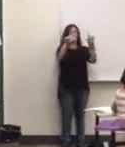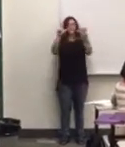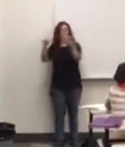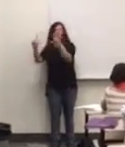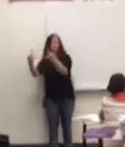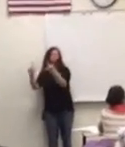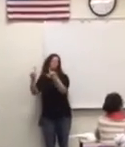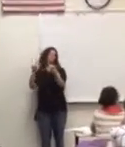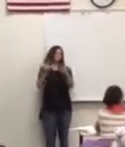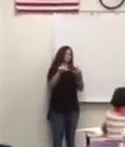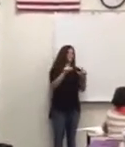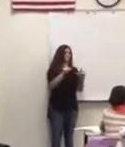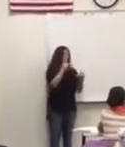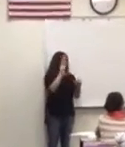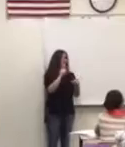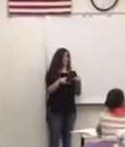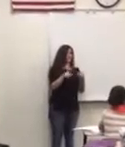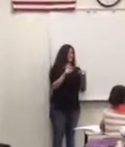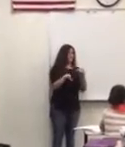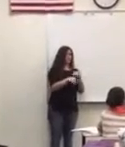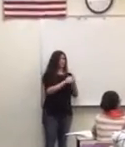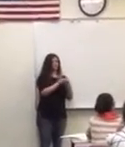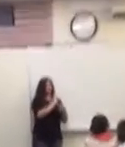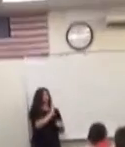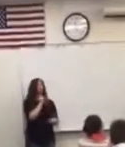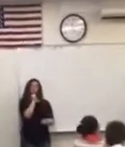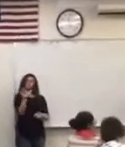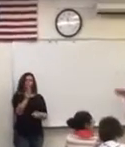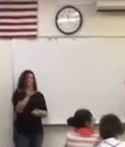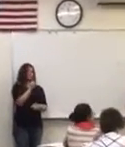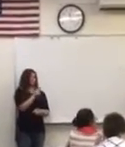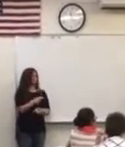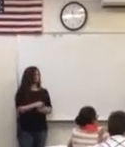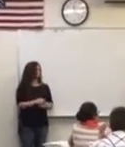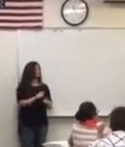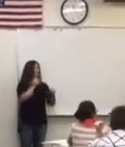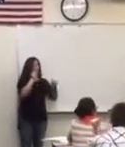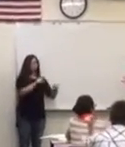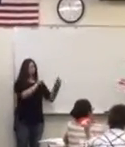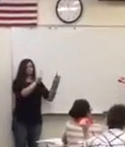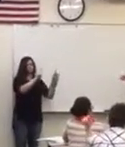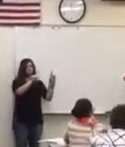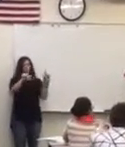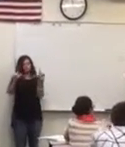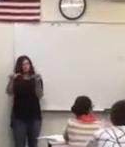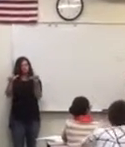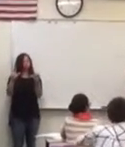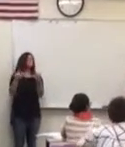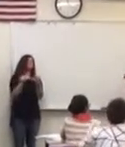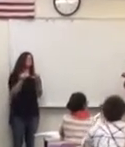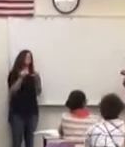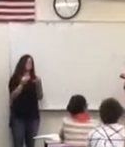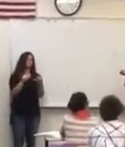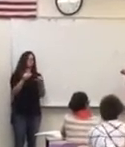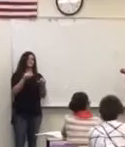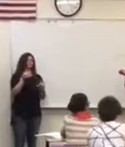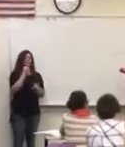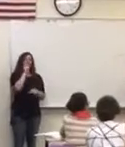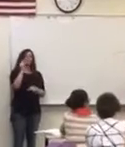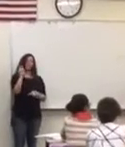boing, boing, boing. Yeah. Is that okay? Don't do it. So they can slide in, they can fade in. They should not do cartwheels. Okay, that's what I'm gonna